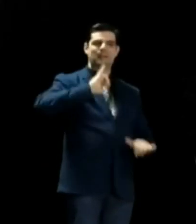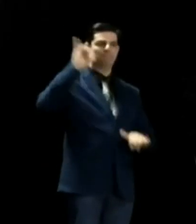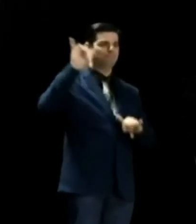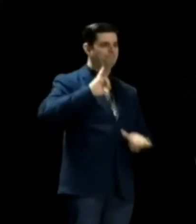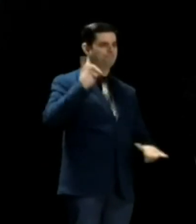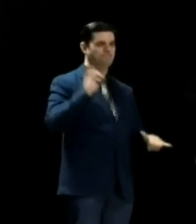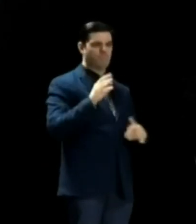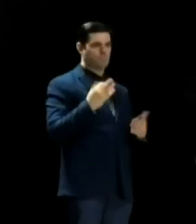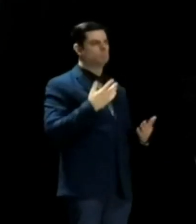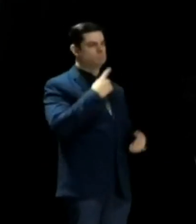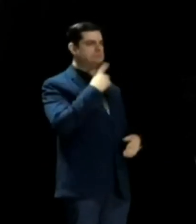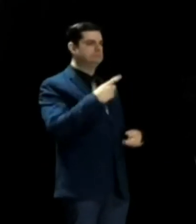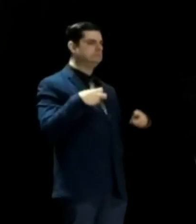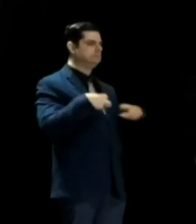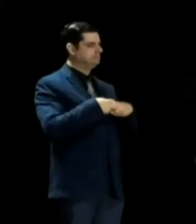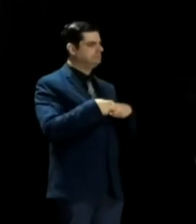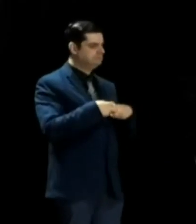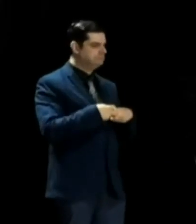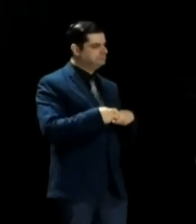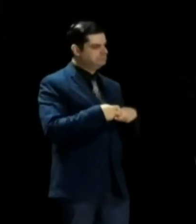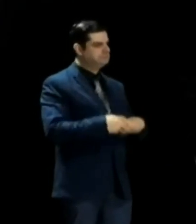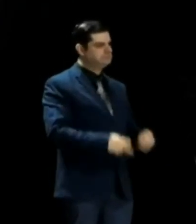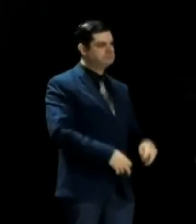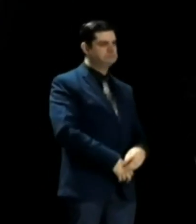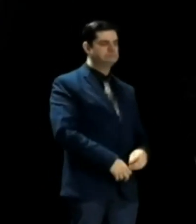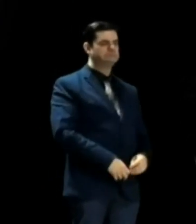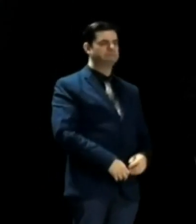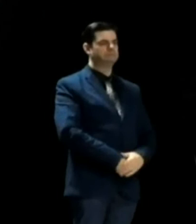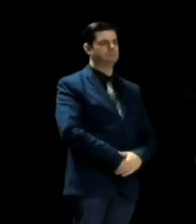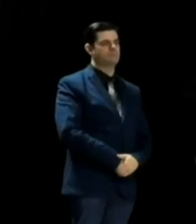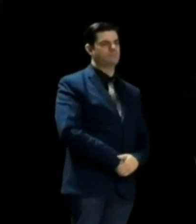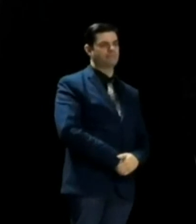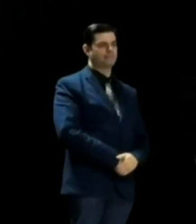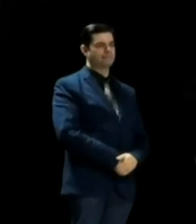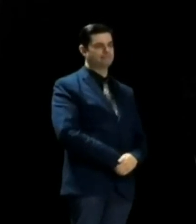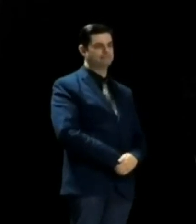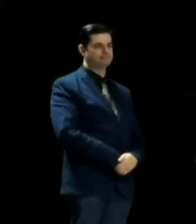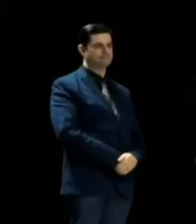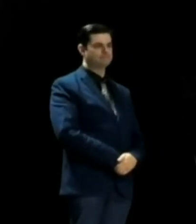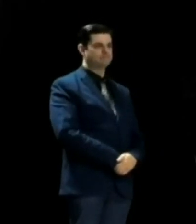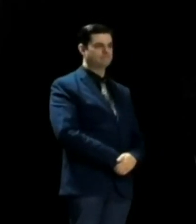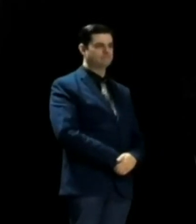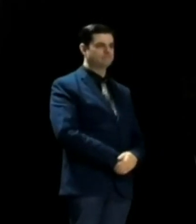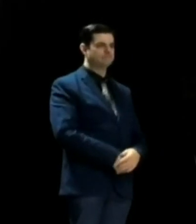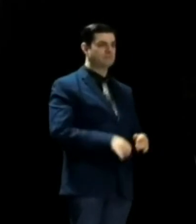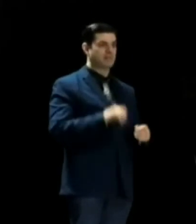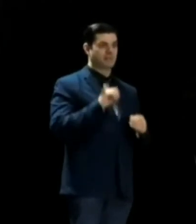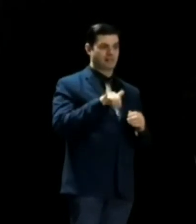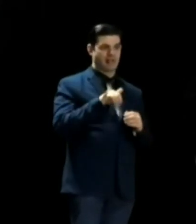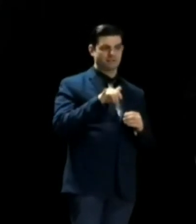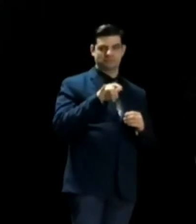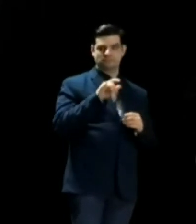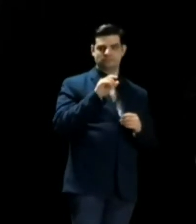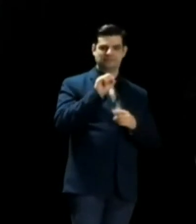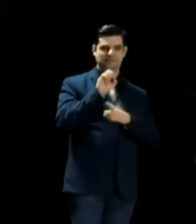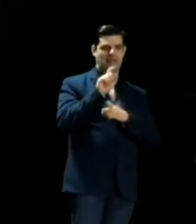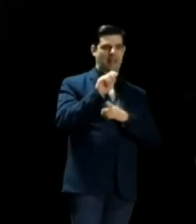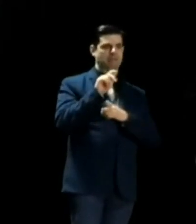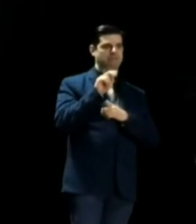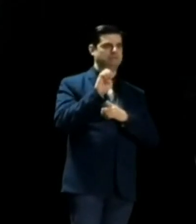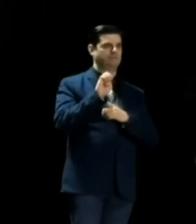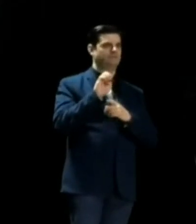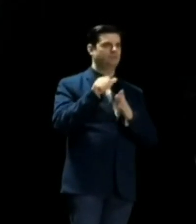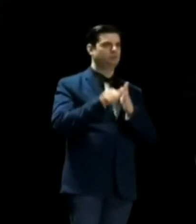think related to getting the elective surgeries back going, and I want them to get back going. This isn't a restart. This is loosening